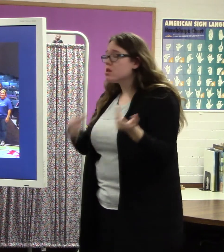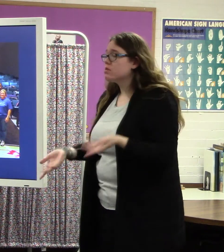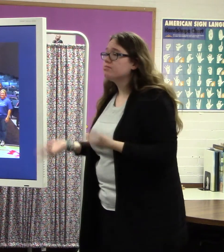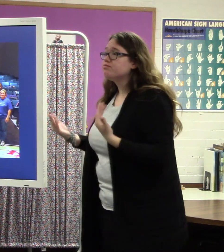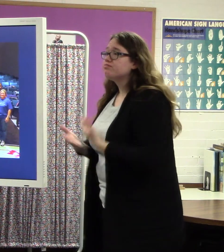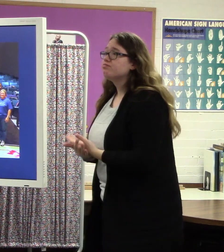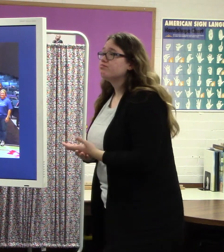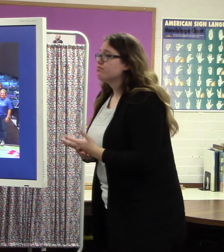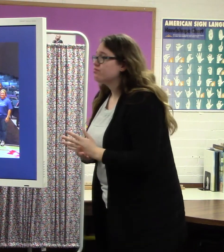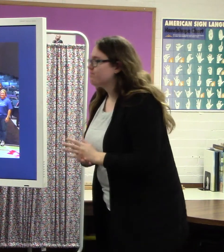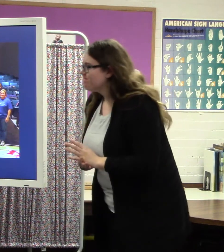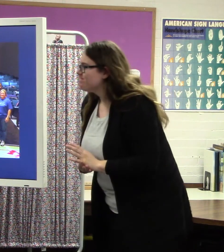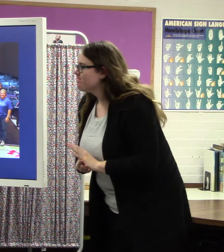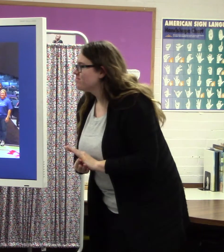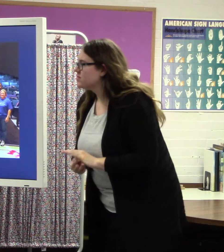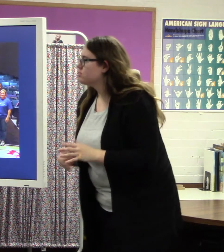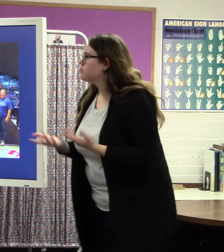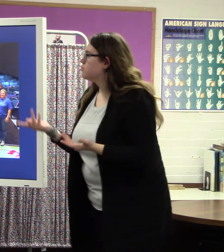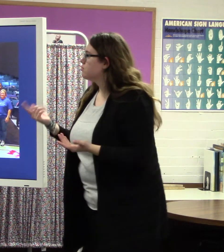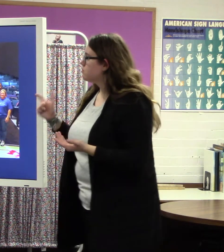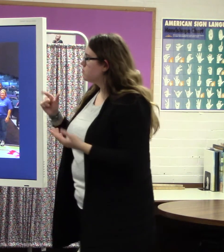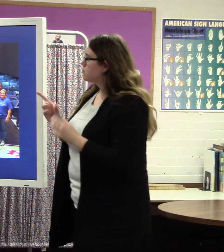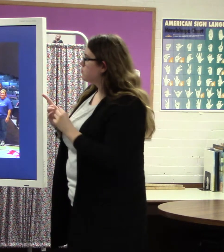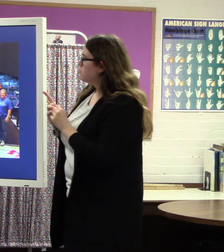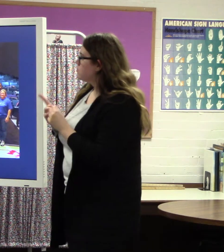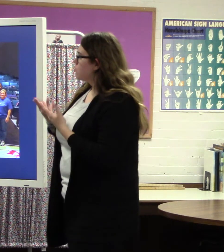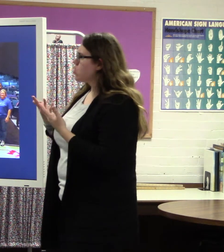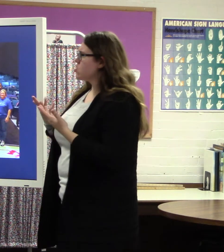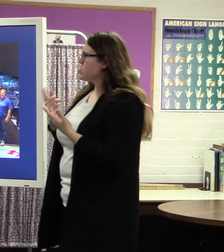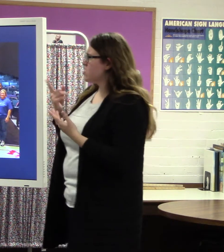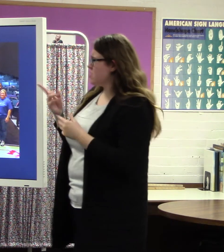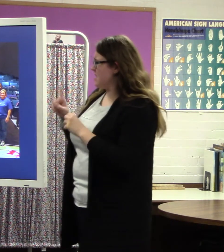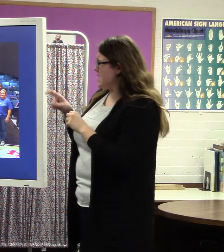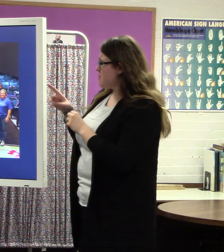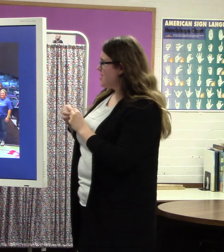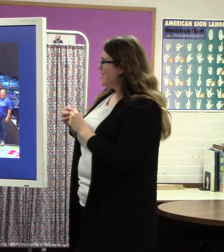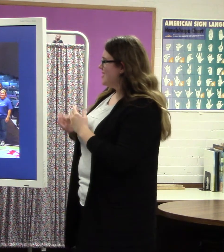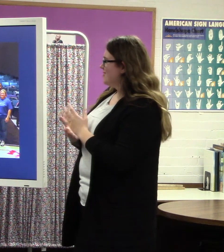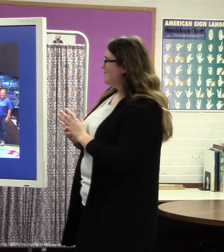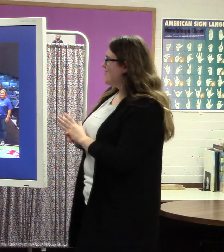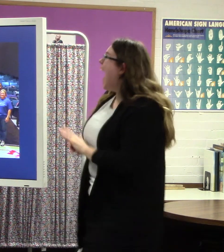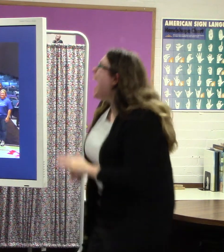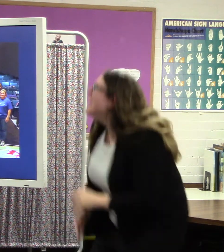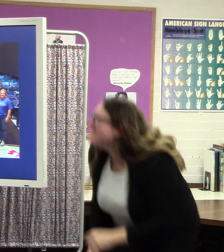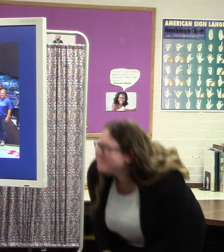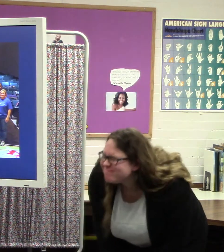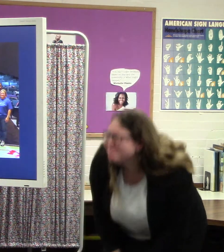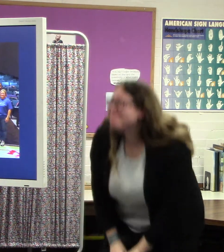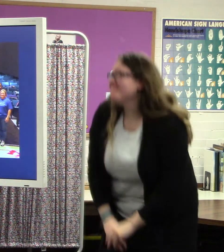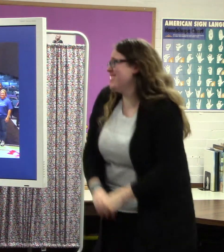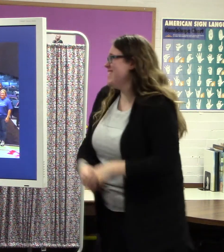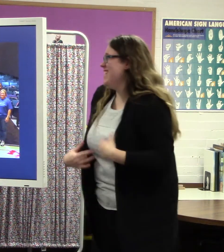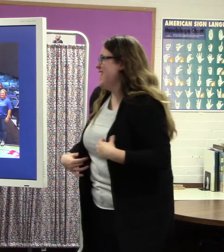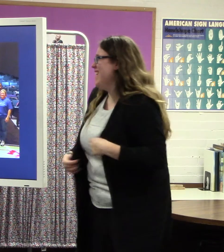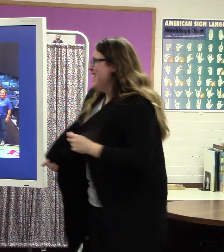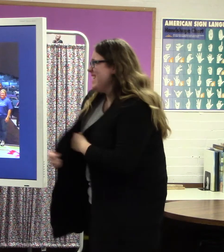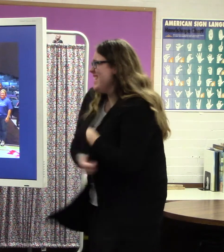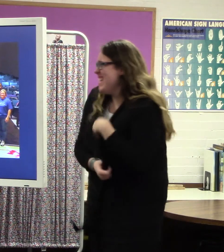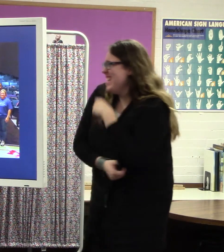Ask the advisors who are helping out, and it's really important to be involved. And Cam saying, you just stole my line,